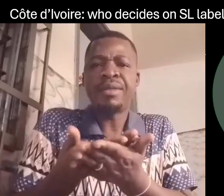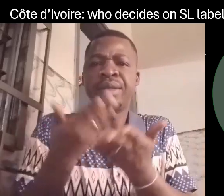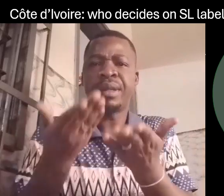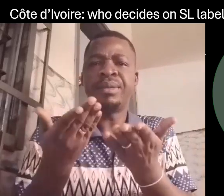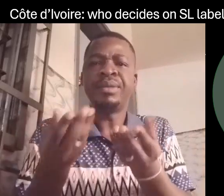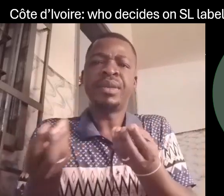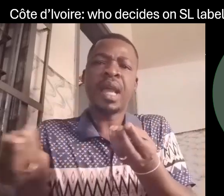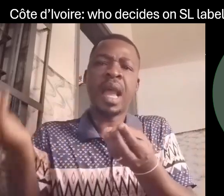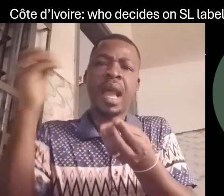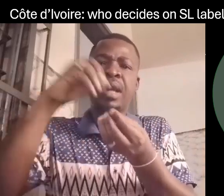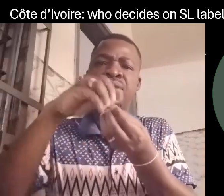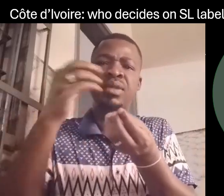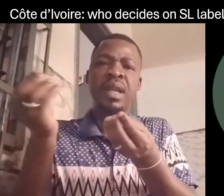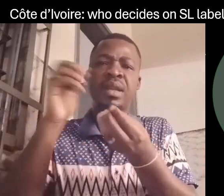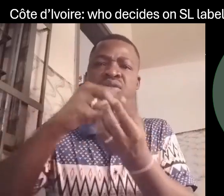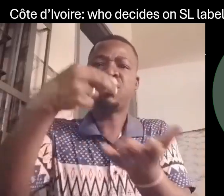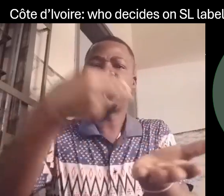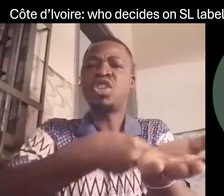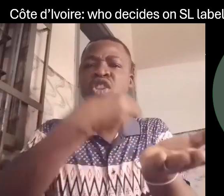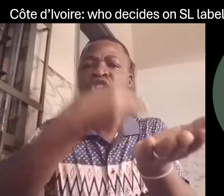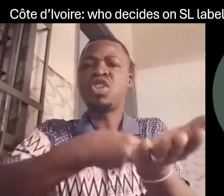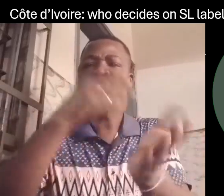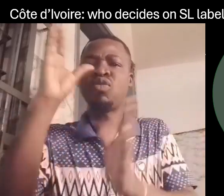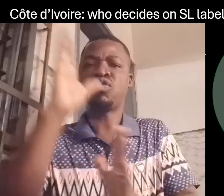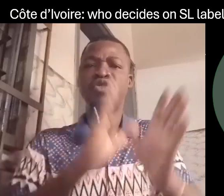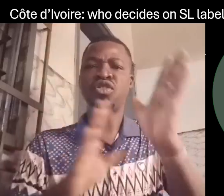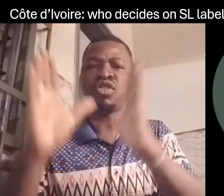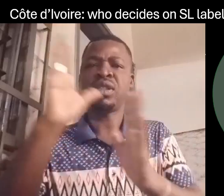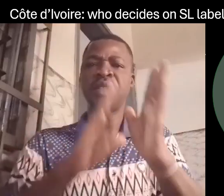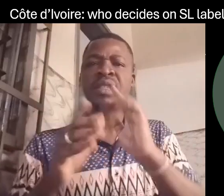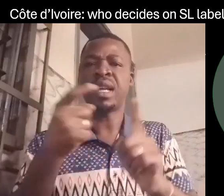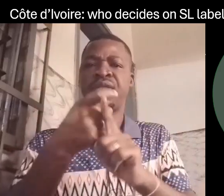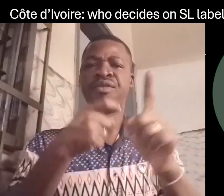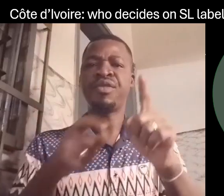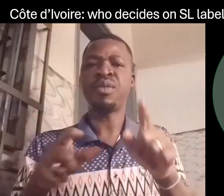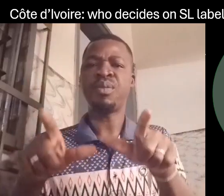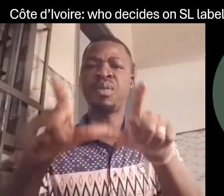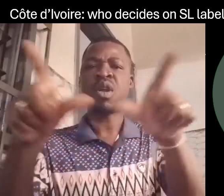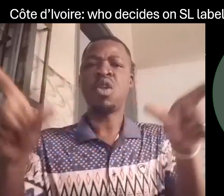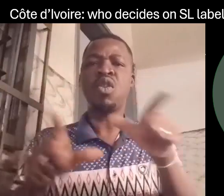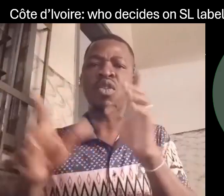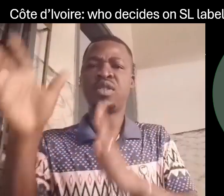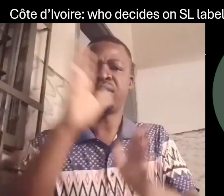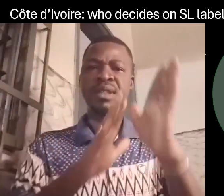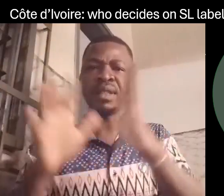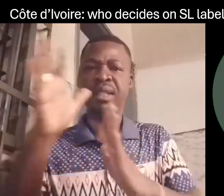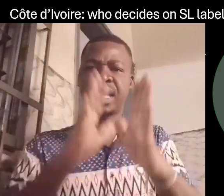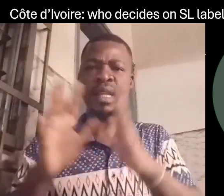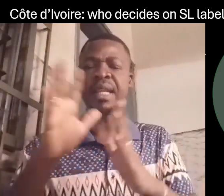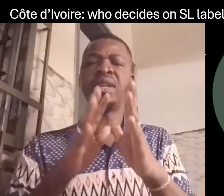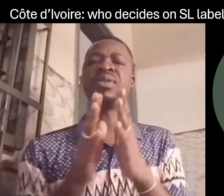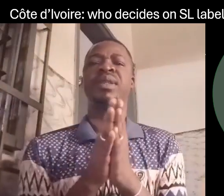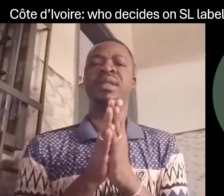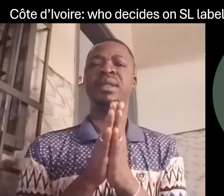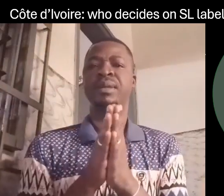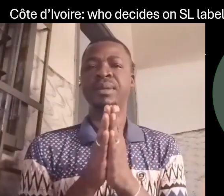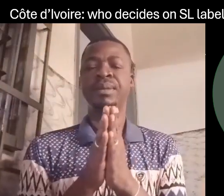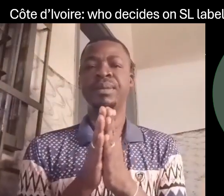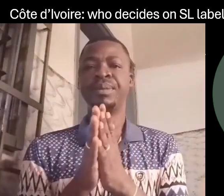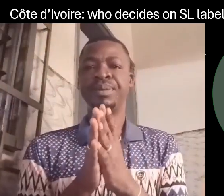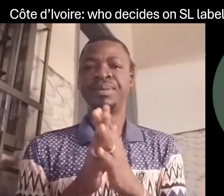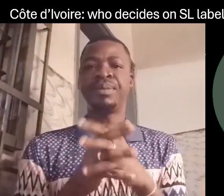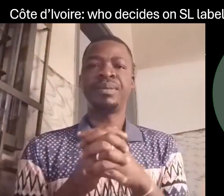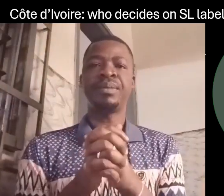ASL since then has also become added to, and there were local signs added